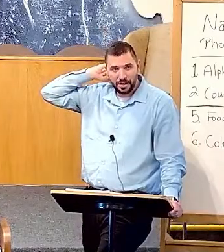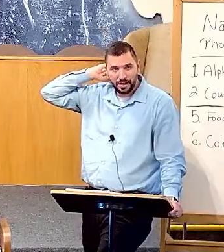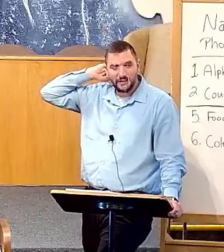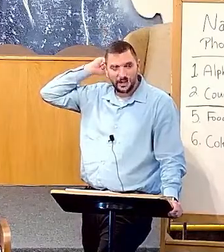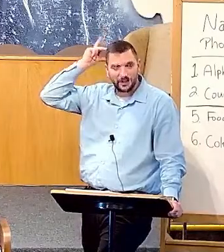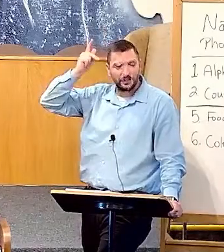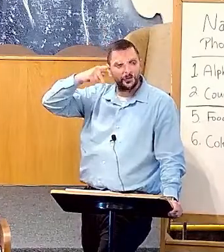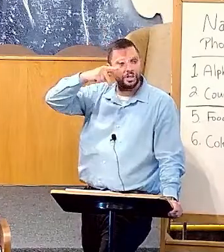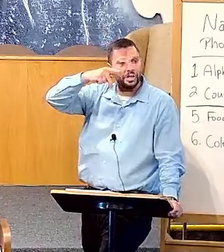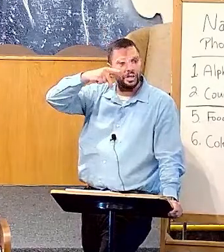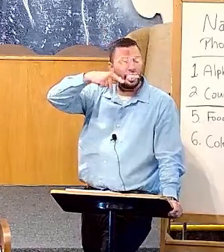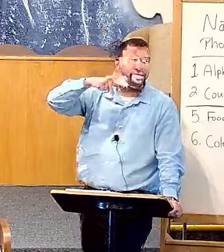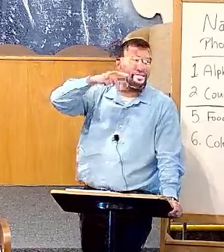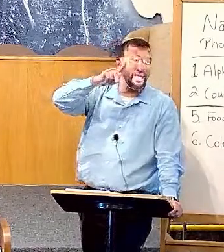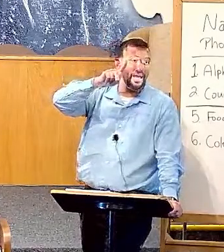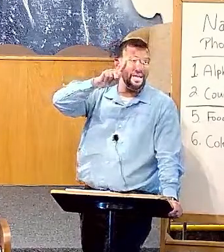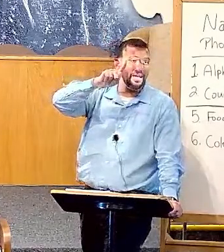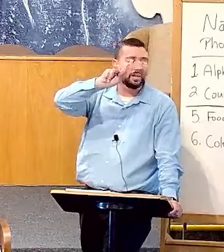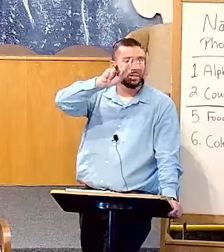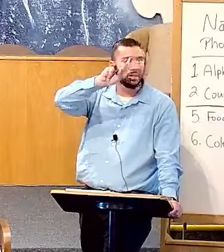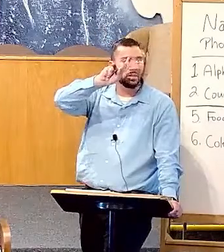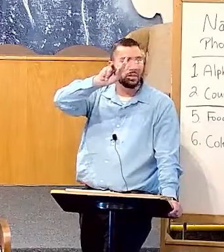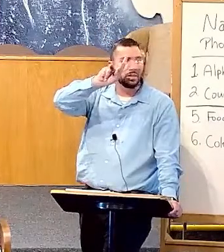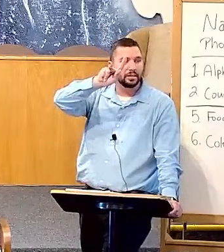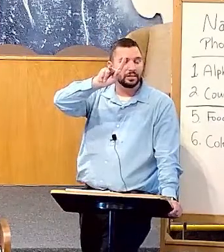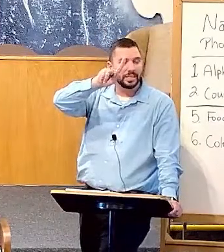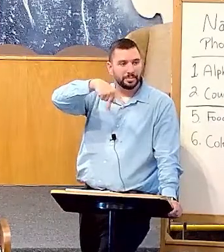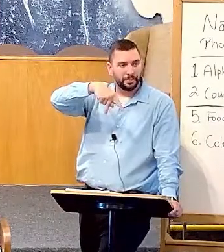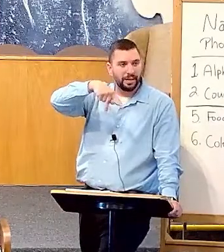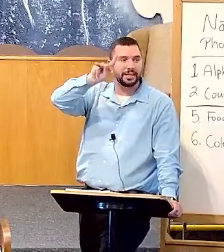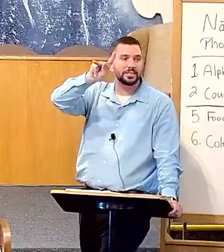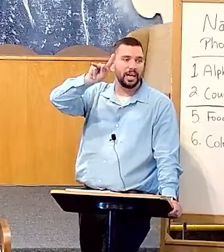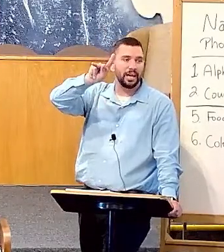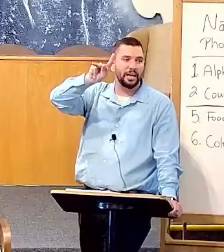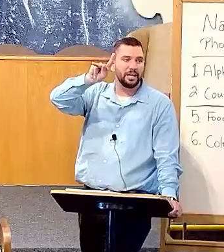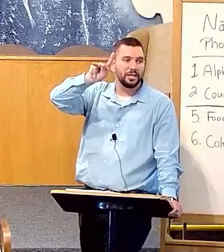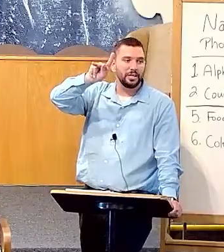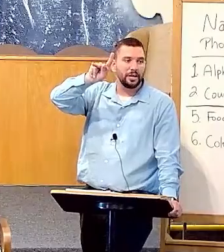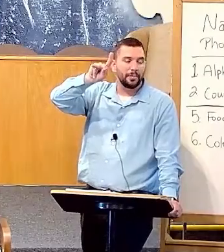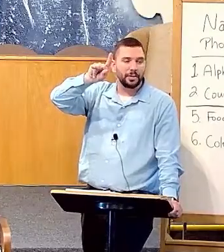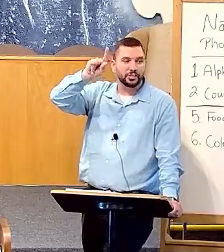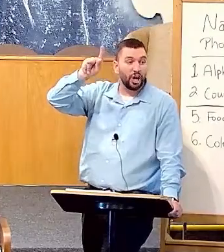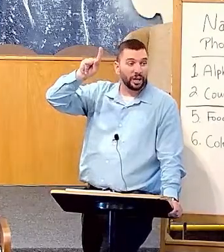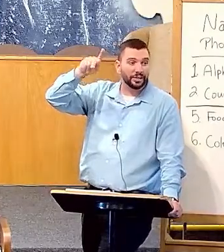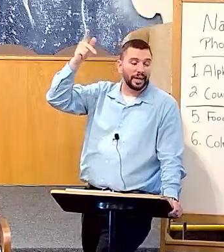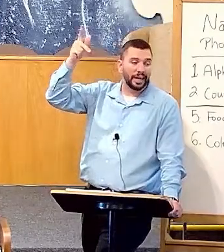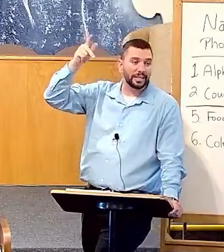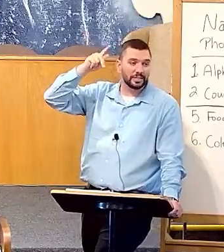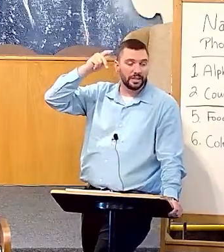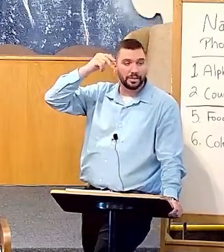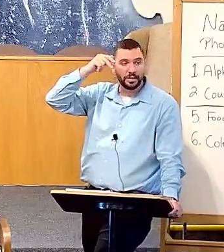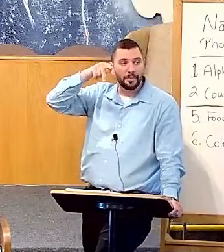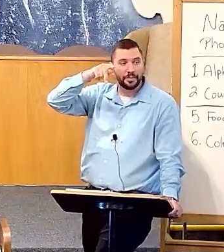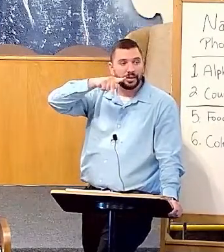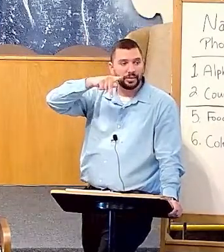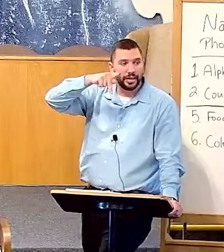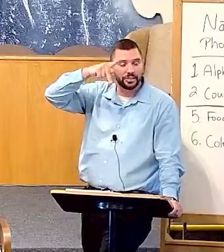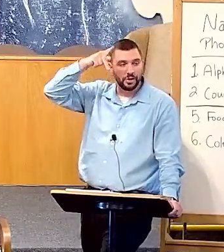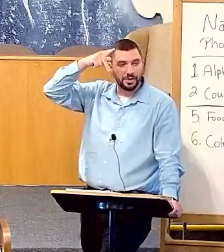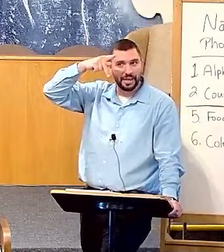Yeah, I'm just making a K because that's a P, that's a K. But skunk, K is the dominant, and so I think it's